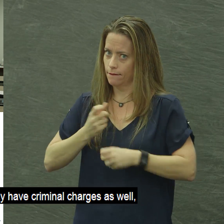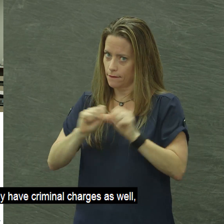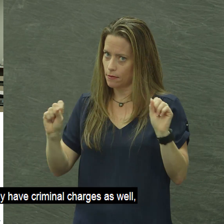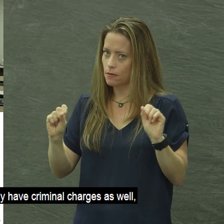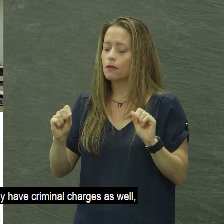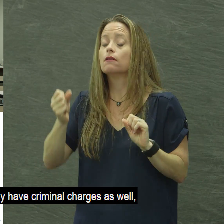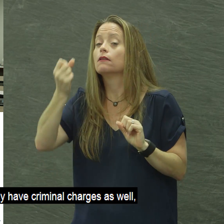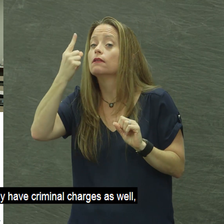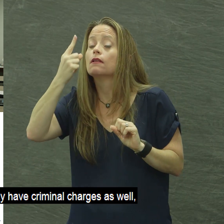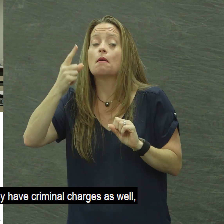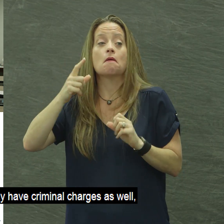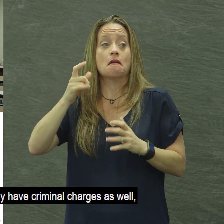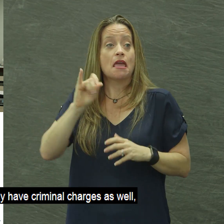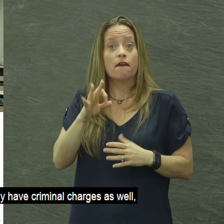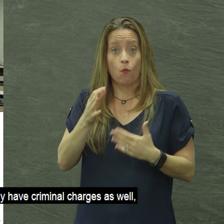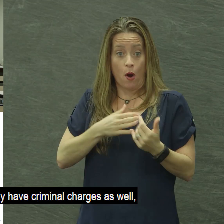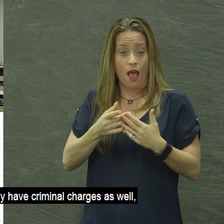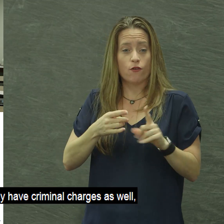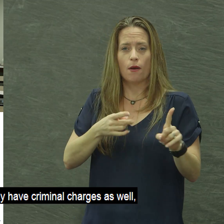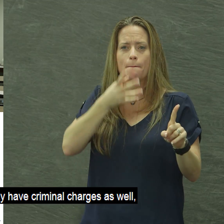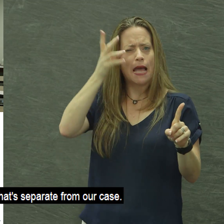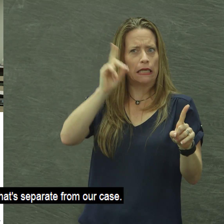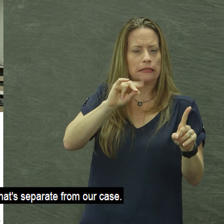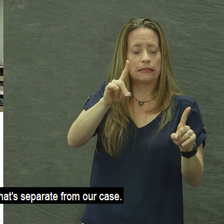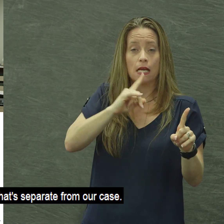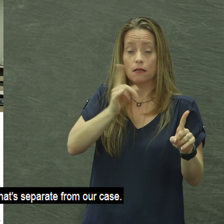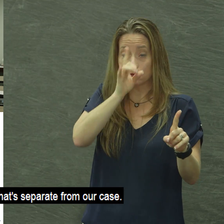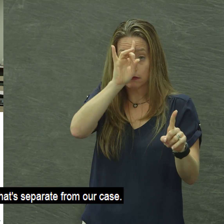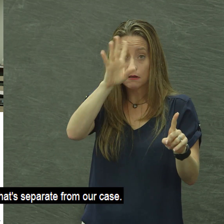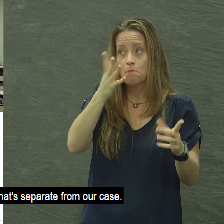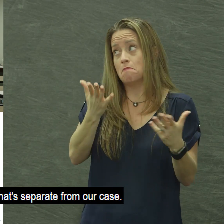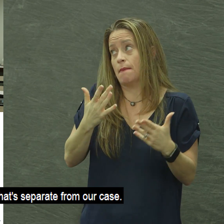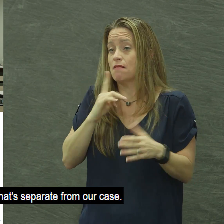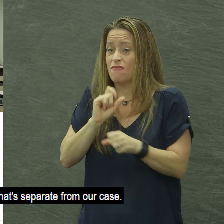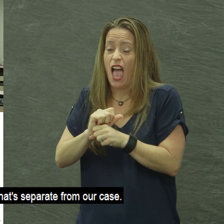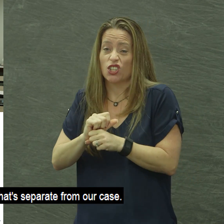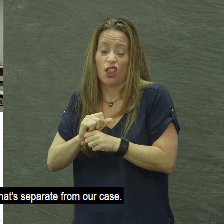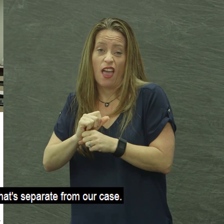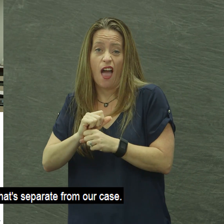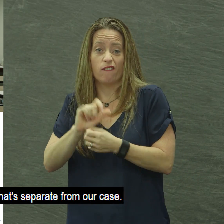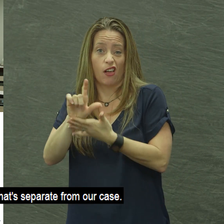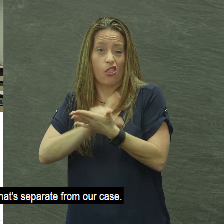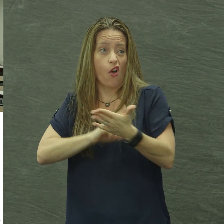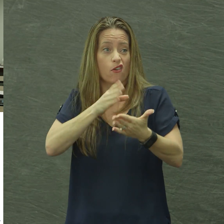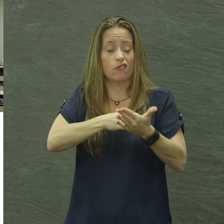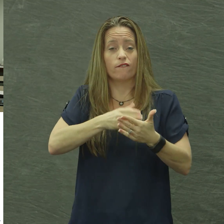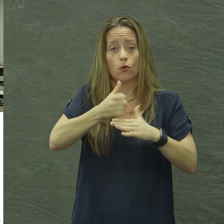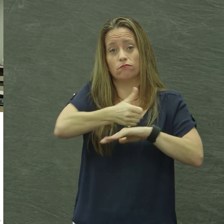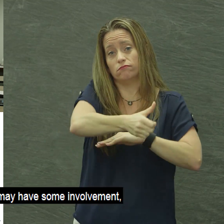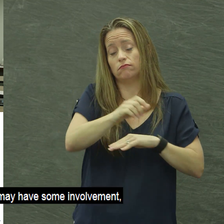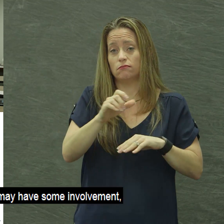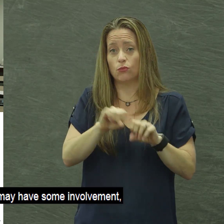egregious, they may have criminal charges as well, but that's separate from our case. We may have